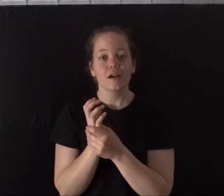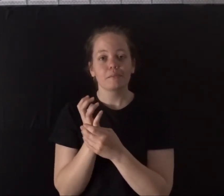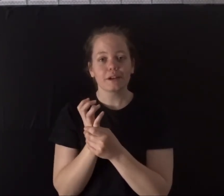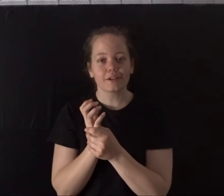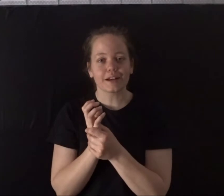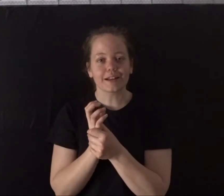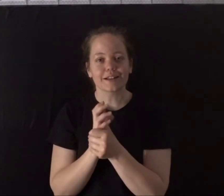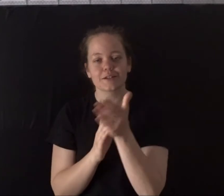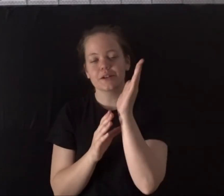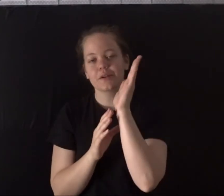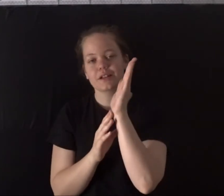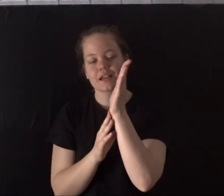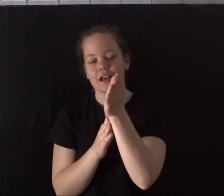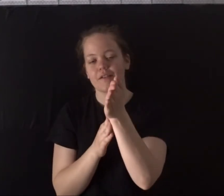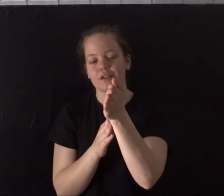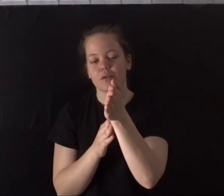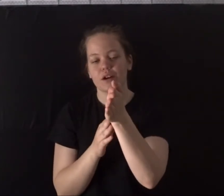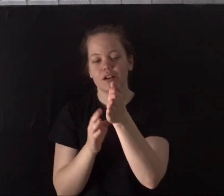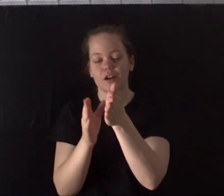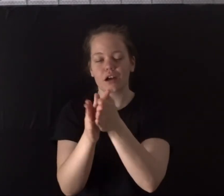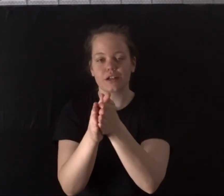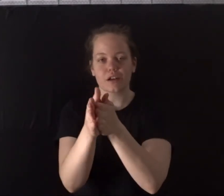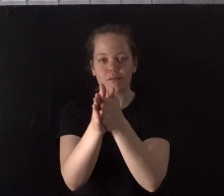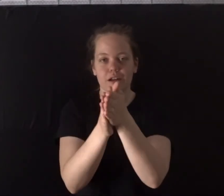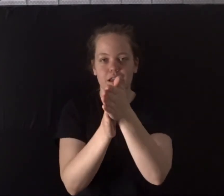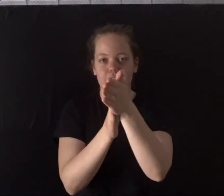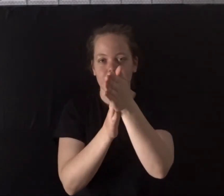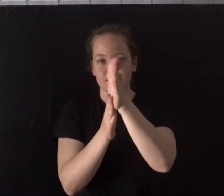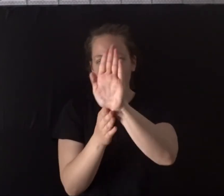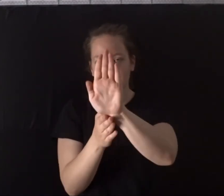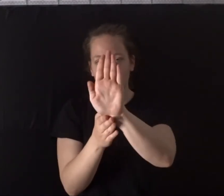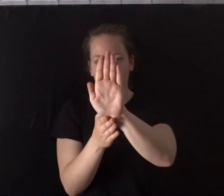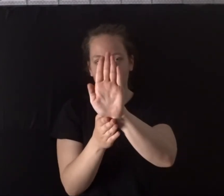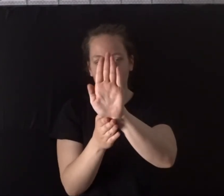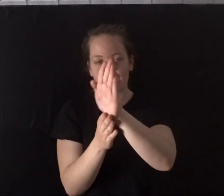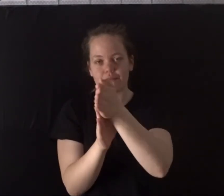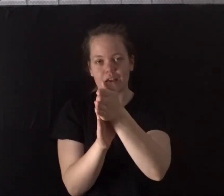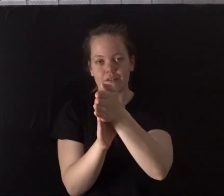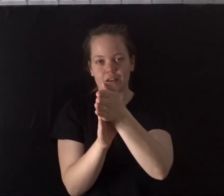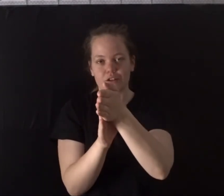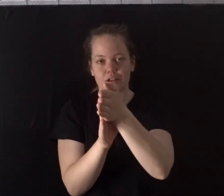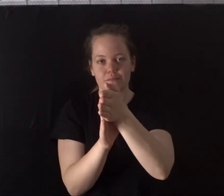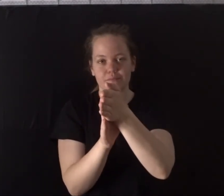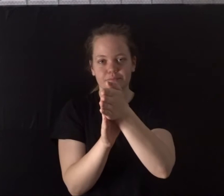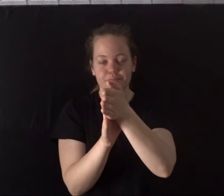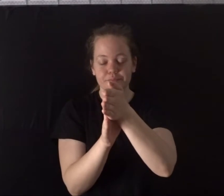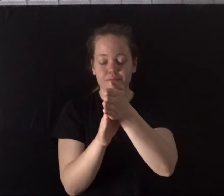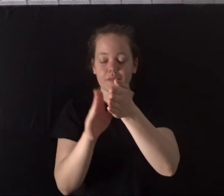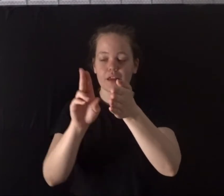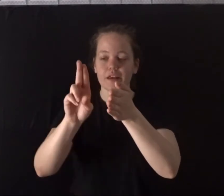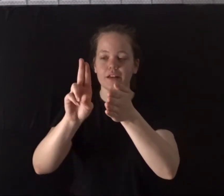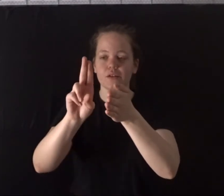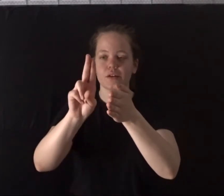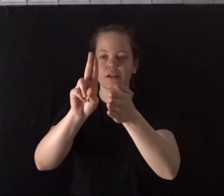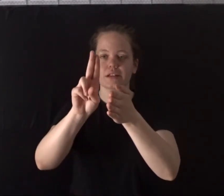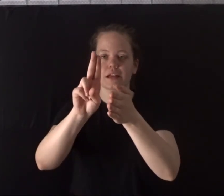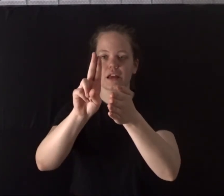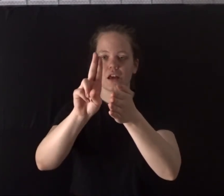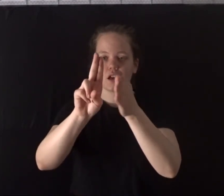bike riding. So you're going to have your non-dominant hand with your flat 5 hand shape. And then you're going to take